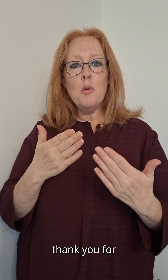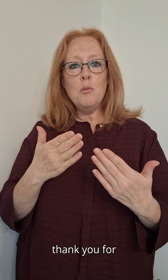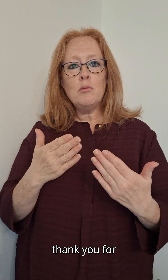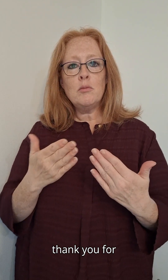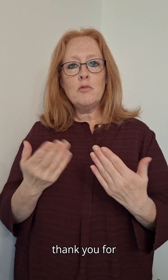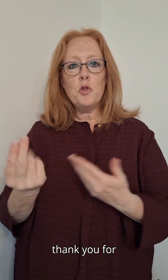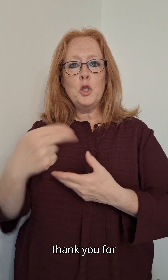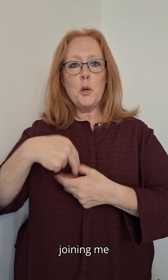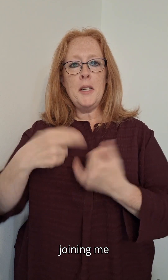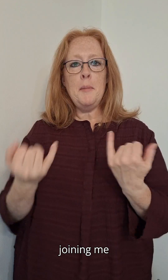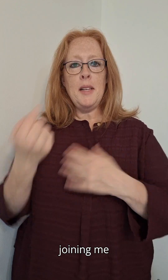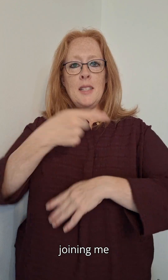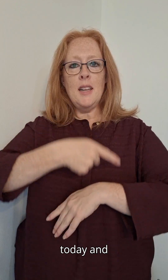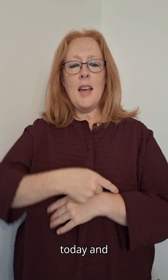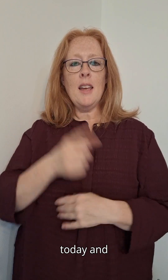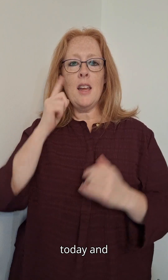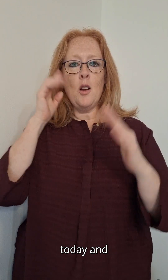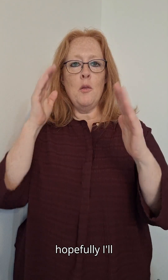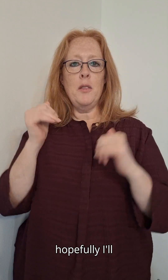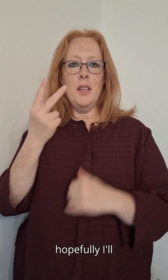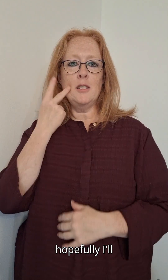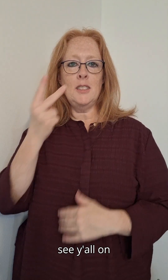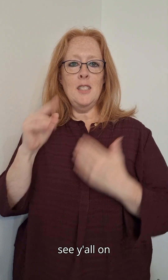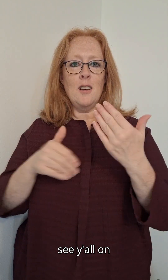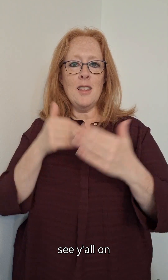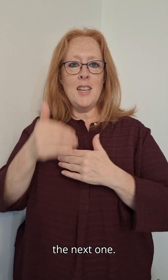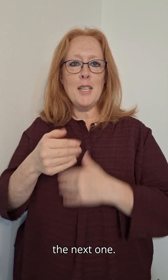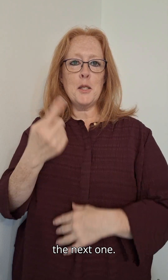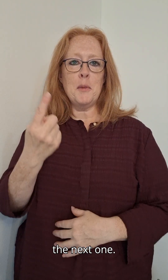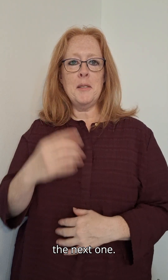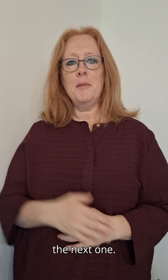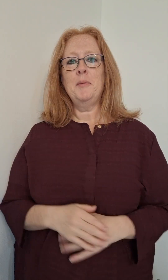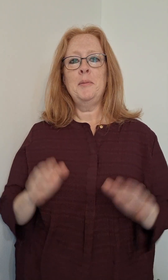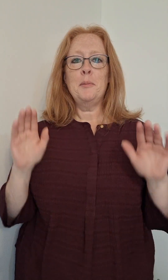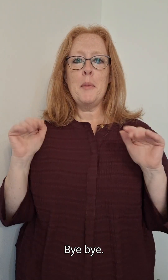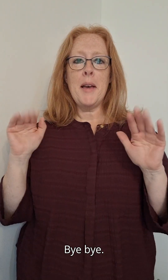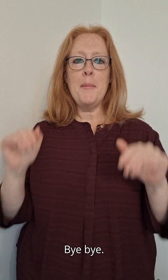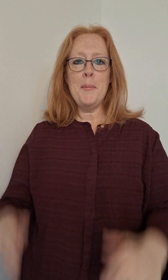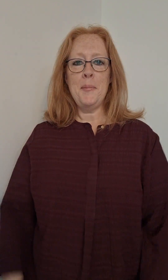you for joining me today, and hopefully I'll see you on the next one. Bye-bye.